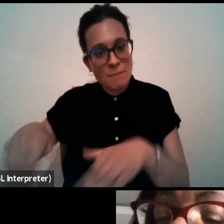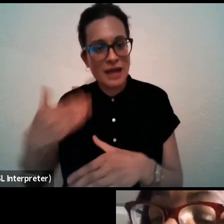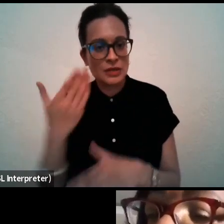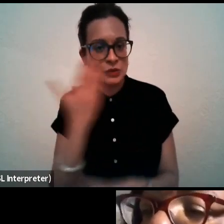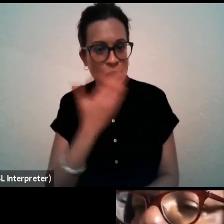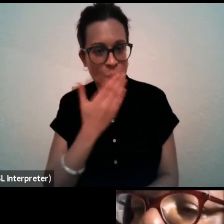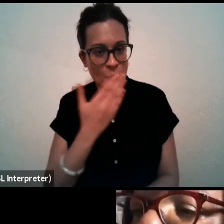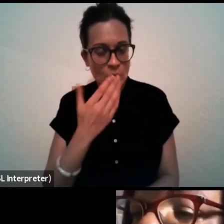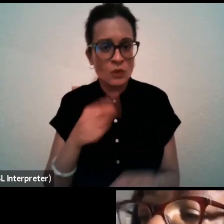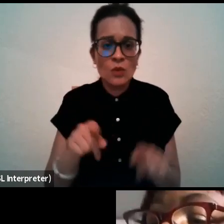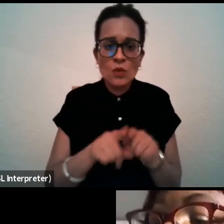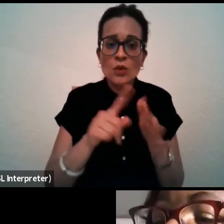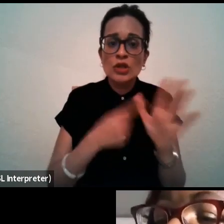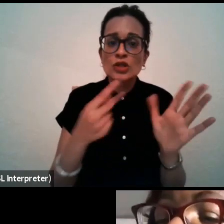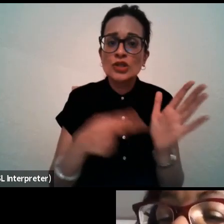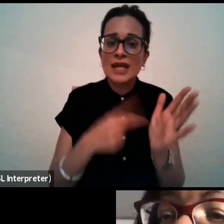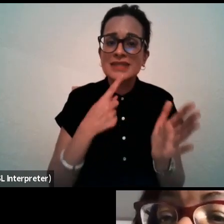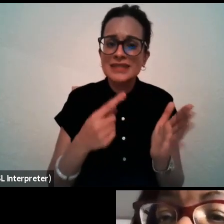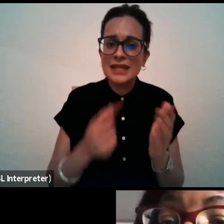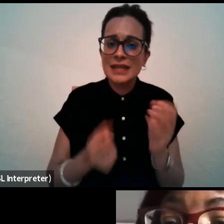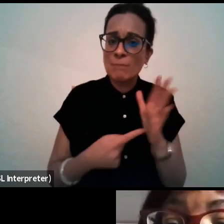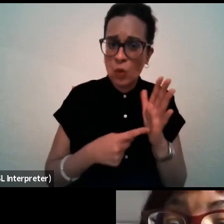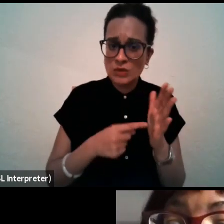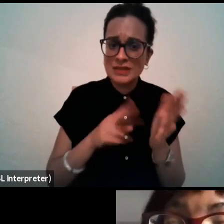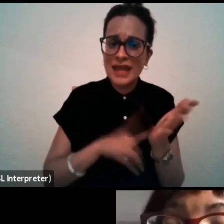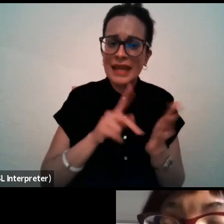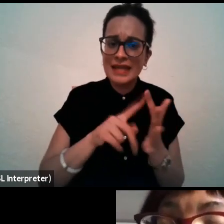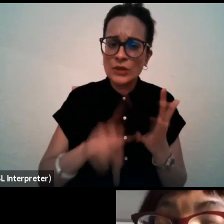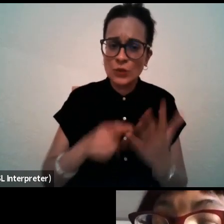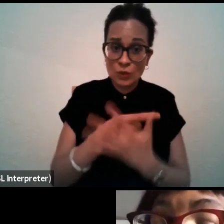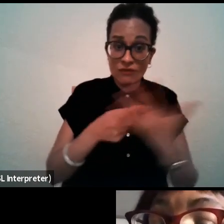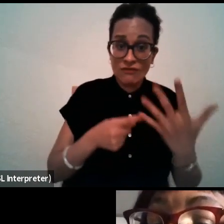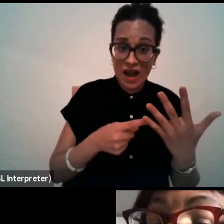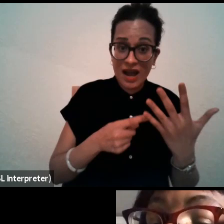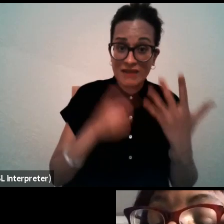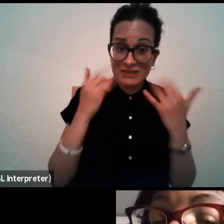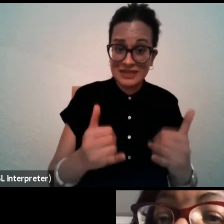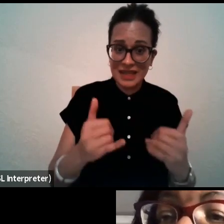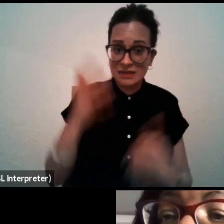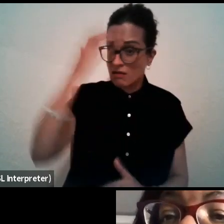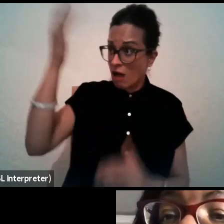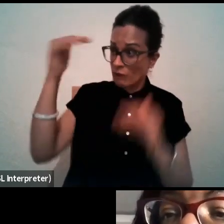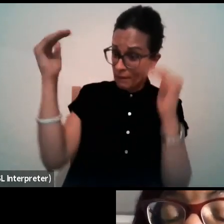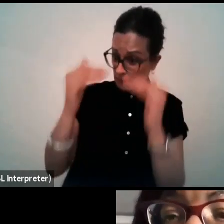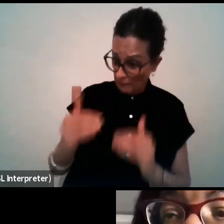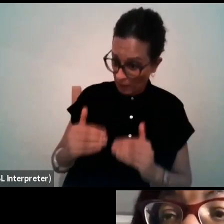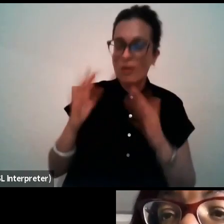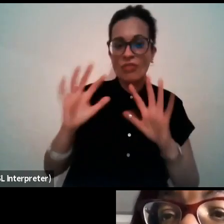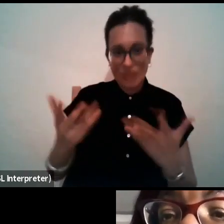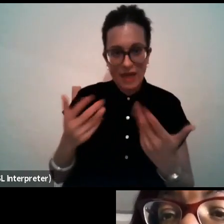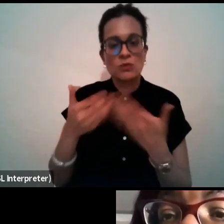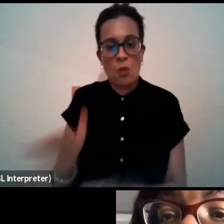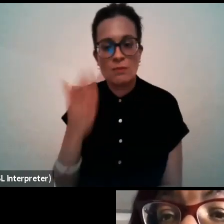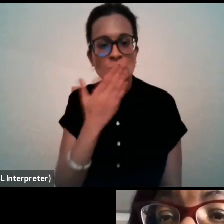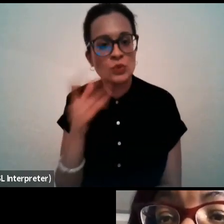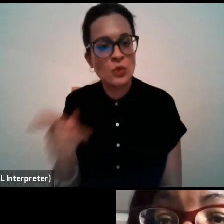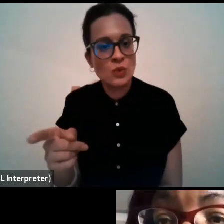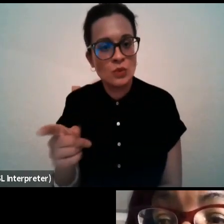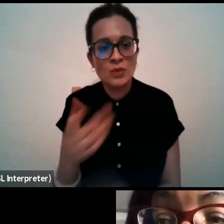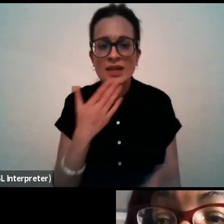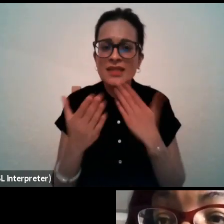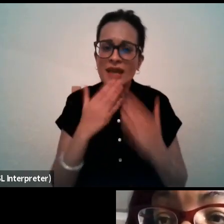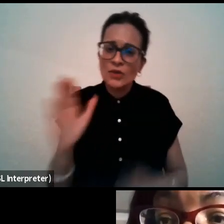it's important that the NEU's 5 tests are met before reopening. So thank you for